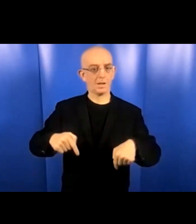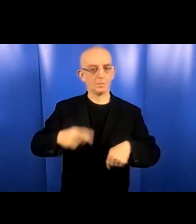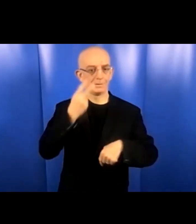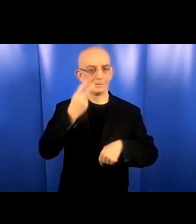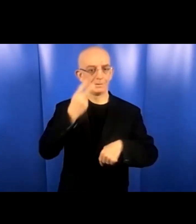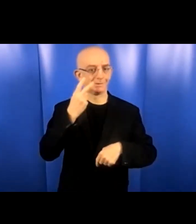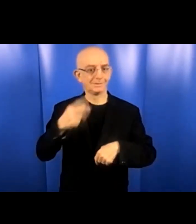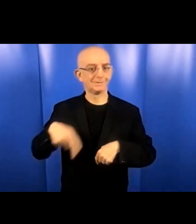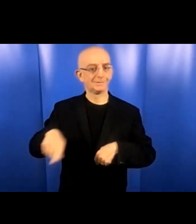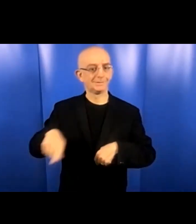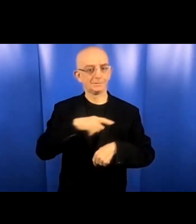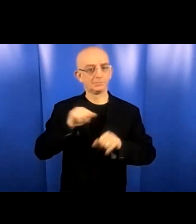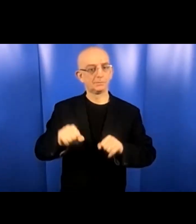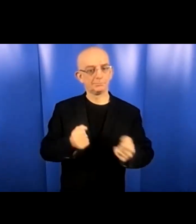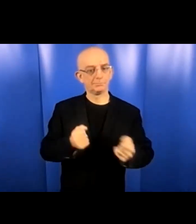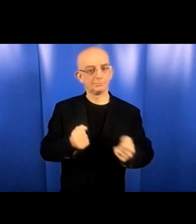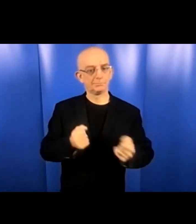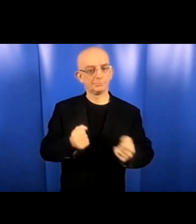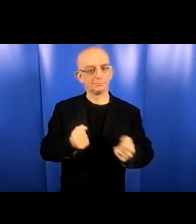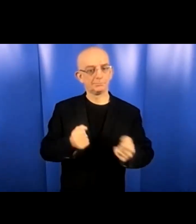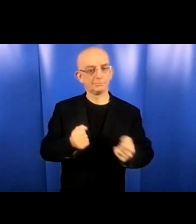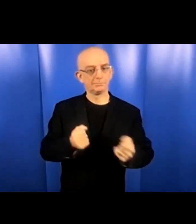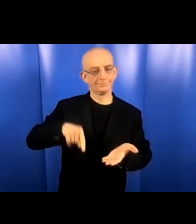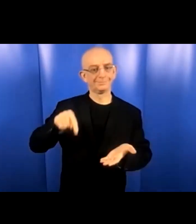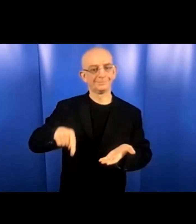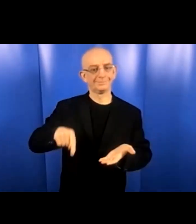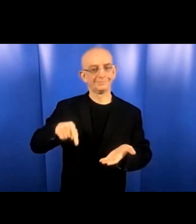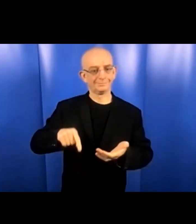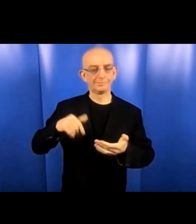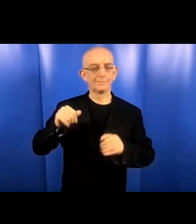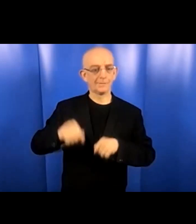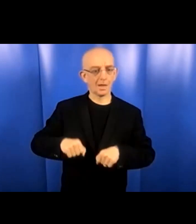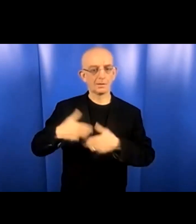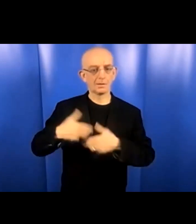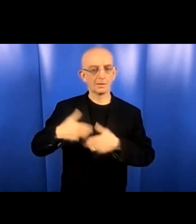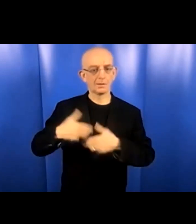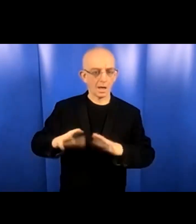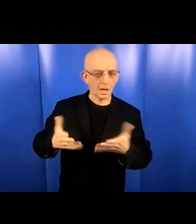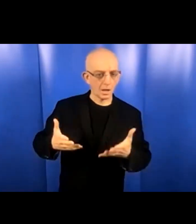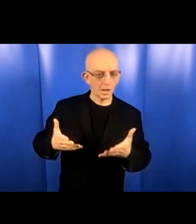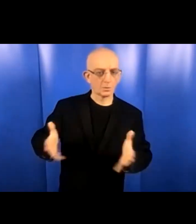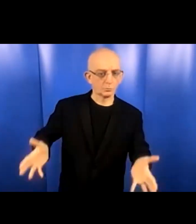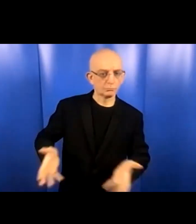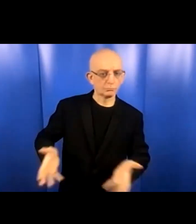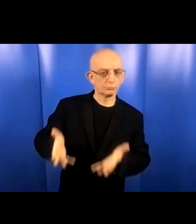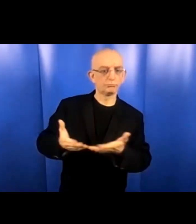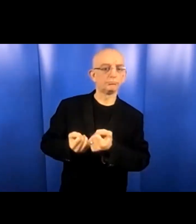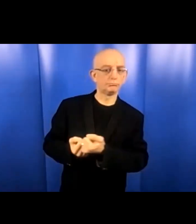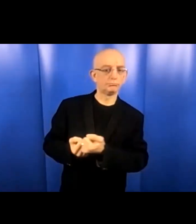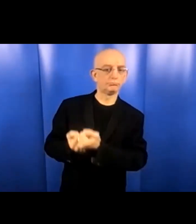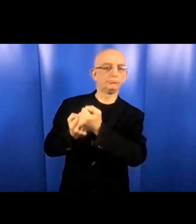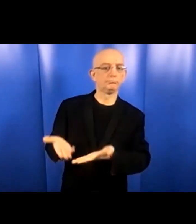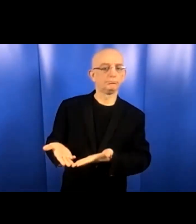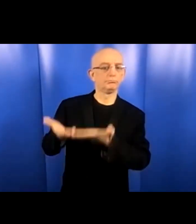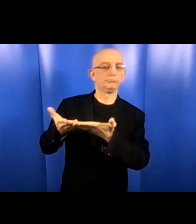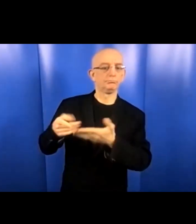space that how do we enable young champions? So we need to build a space to create young champions so that